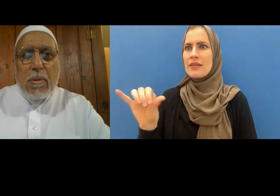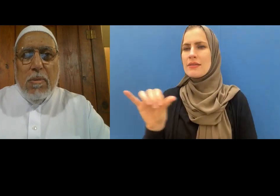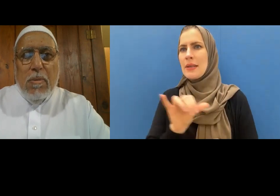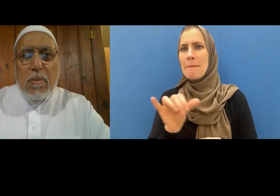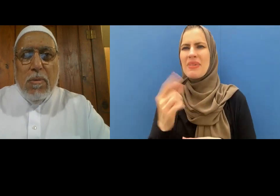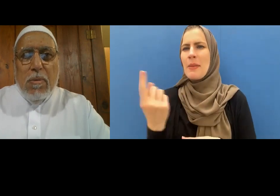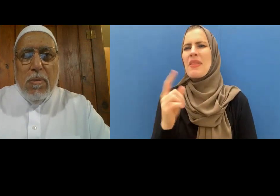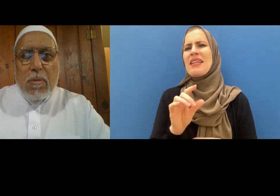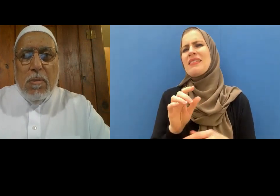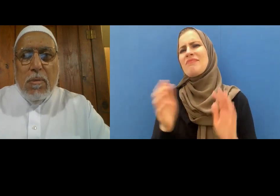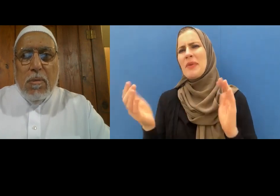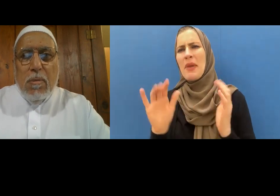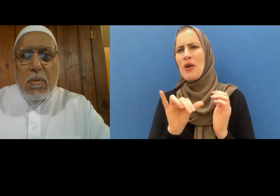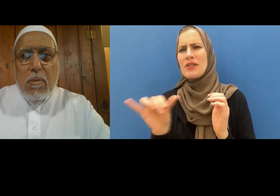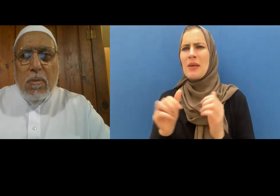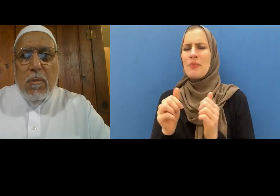Quran.